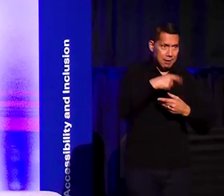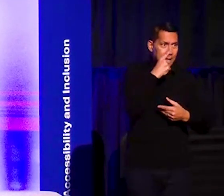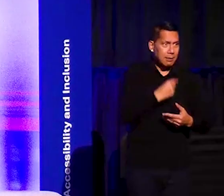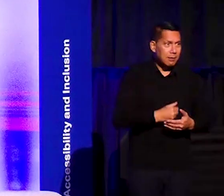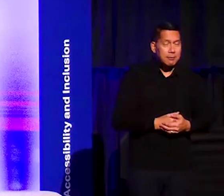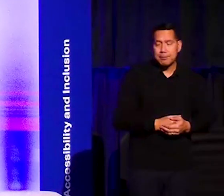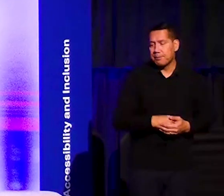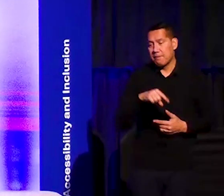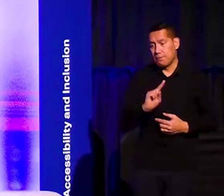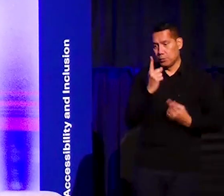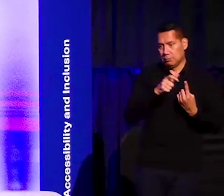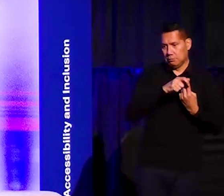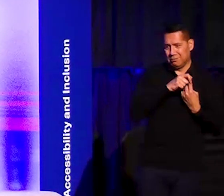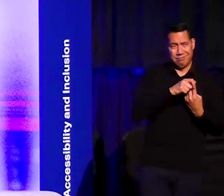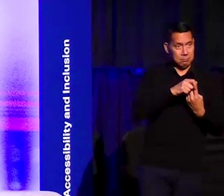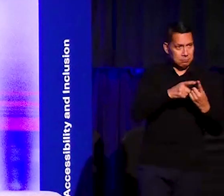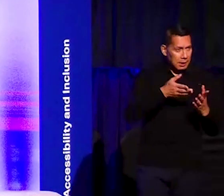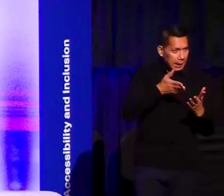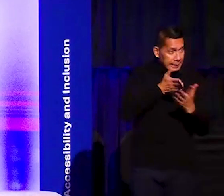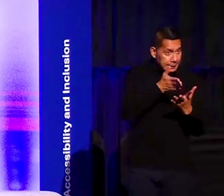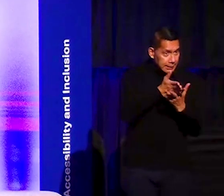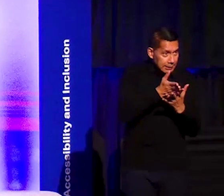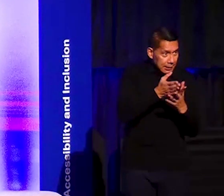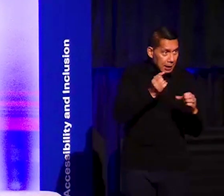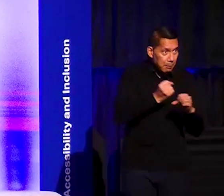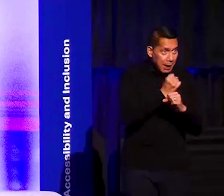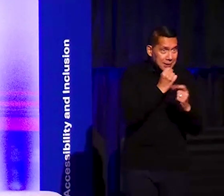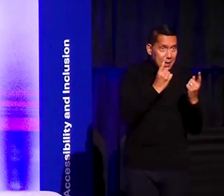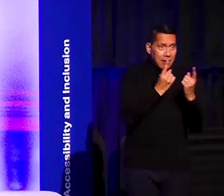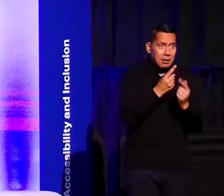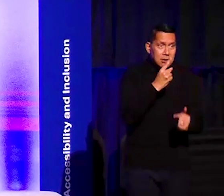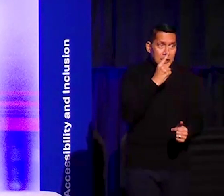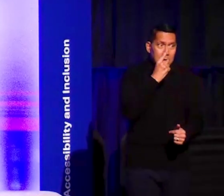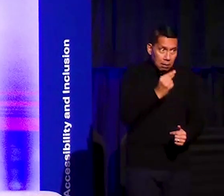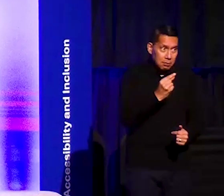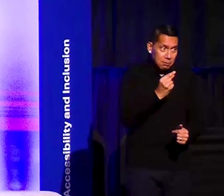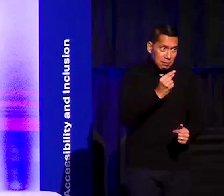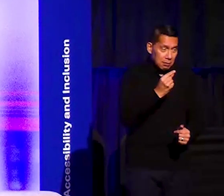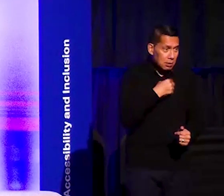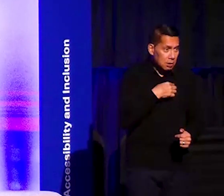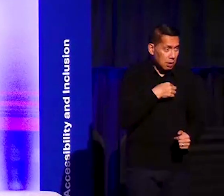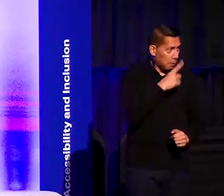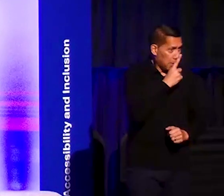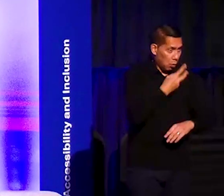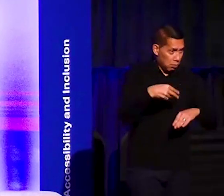So the first thing is that accessibility makes things possible. This is a lot of what you've heard today